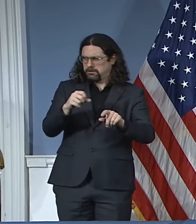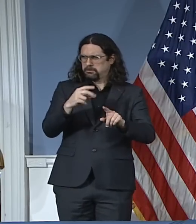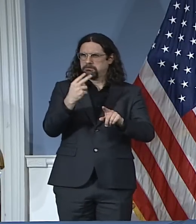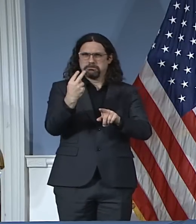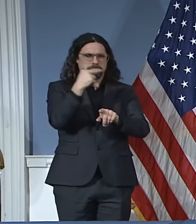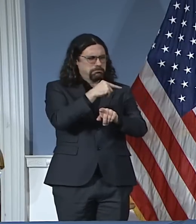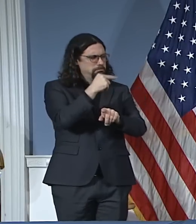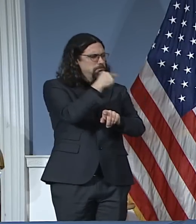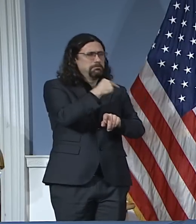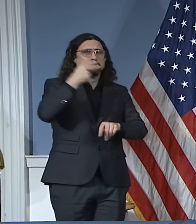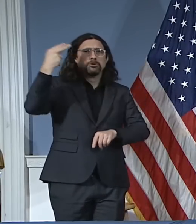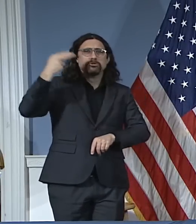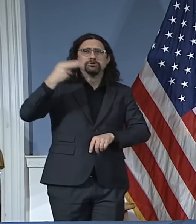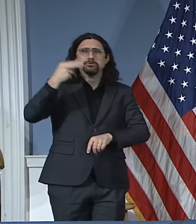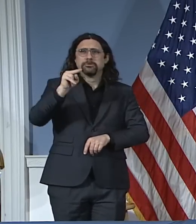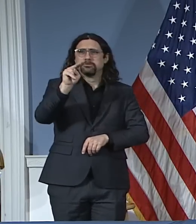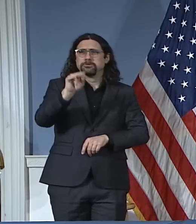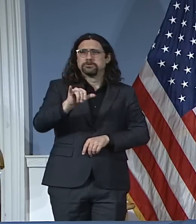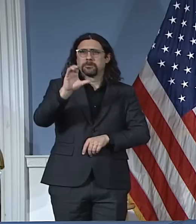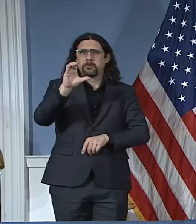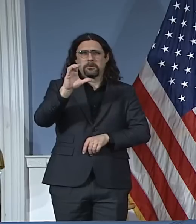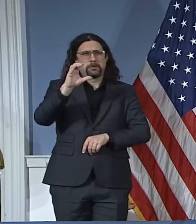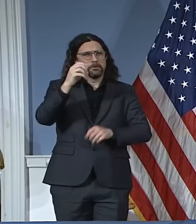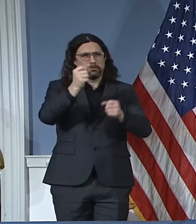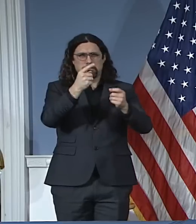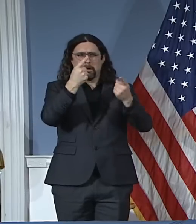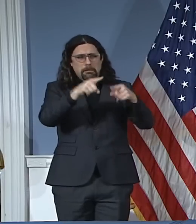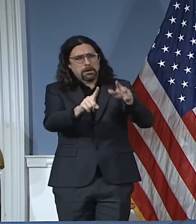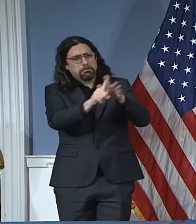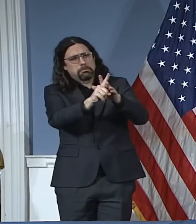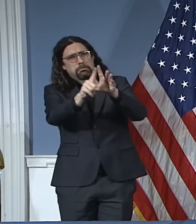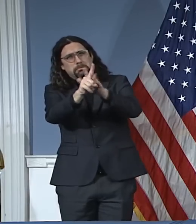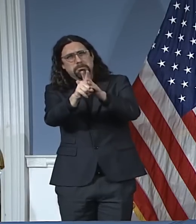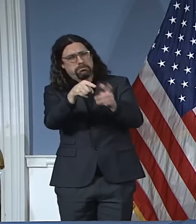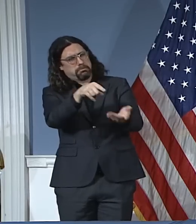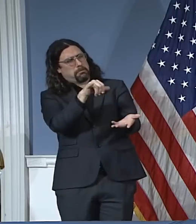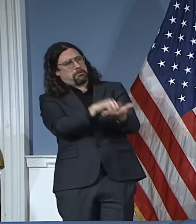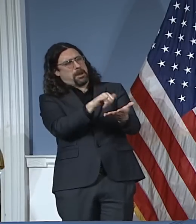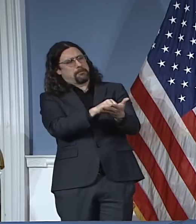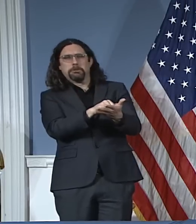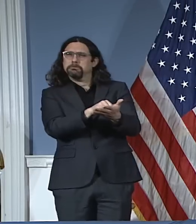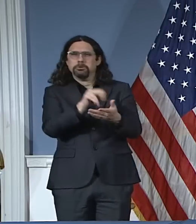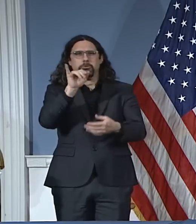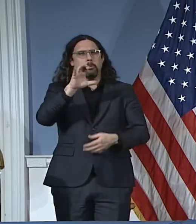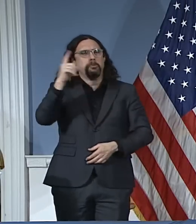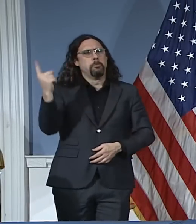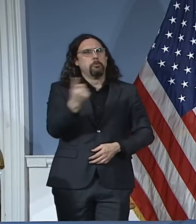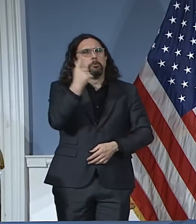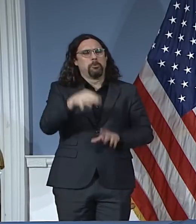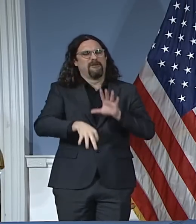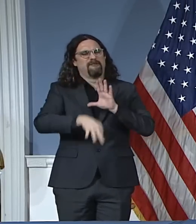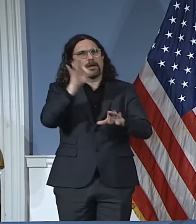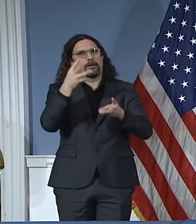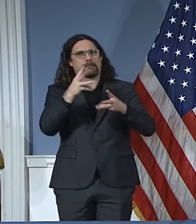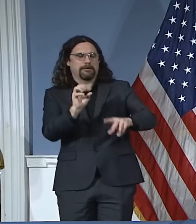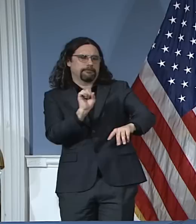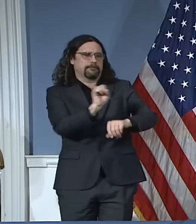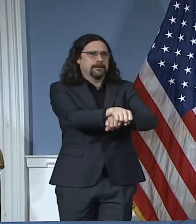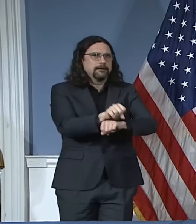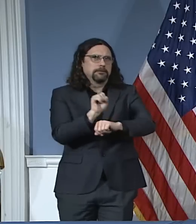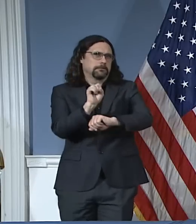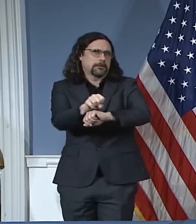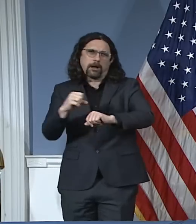So we will do it again in our time, right here, right now. Let me turn to